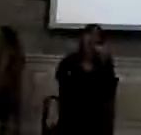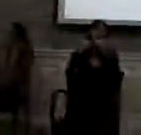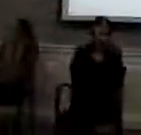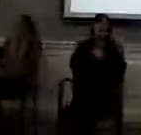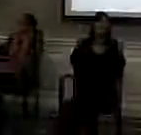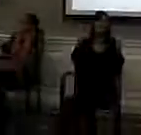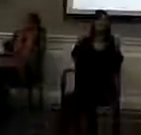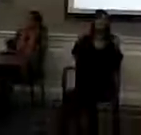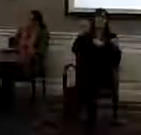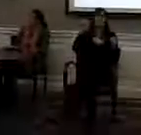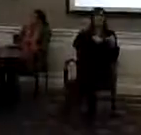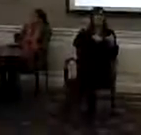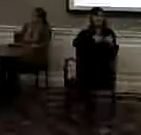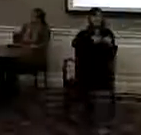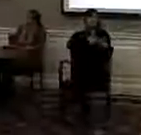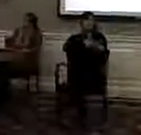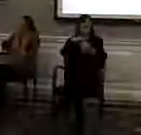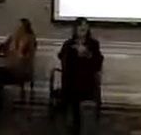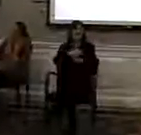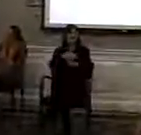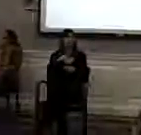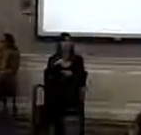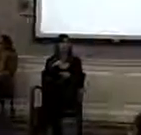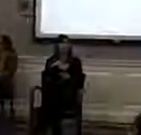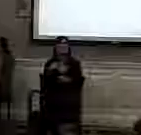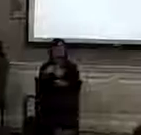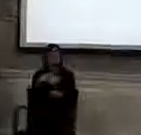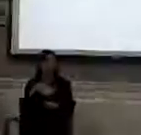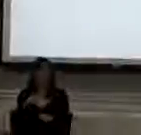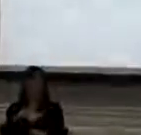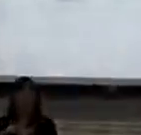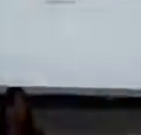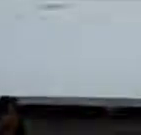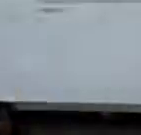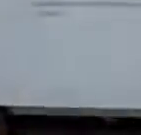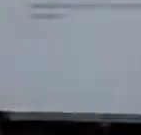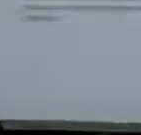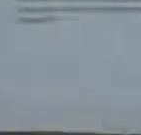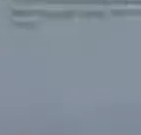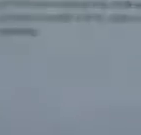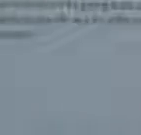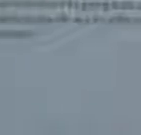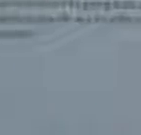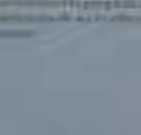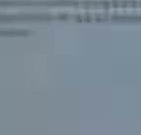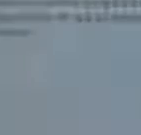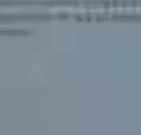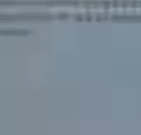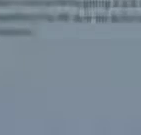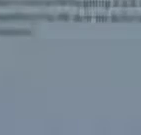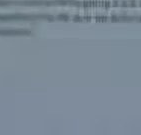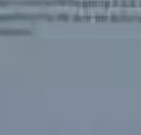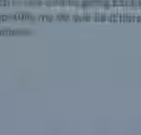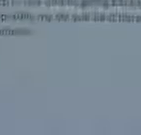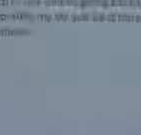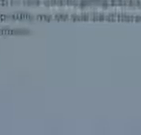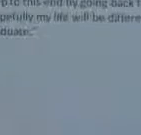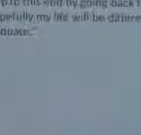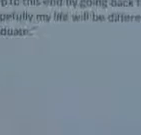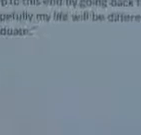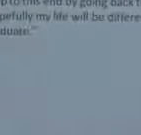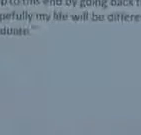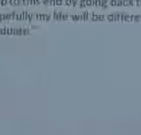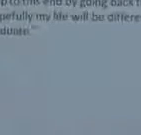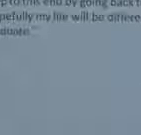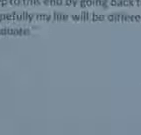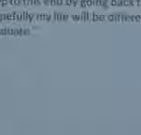quite telling. After this training that I've taken, I realized that even at the most impossible times when I feel totally hopeless, there are options other than sitting